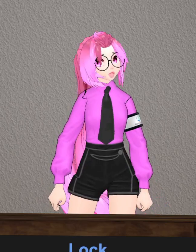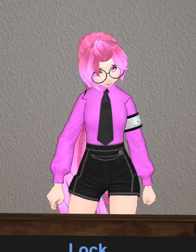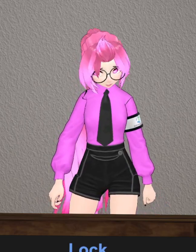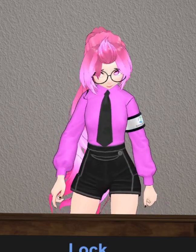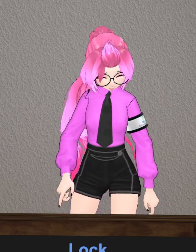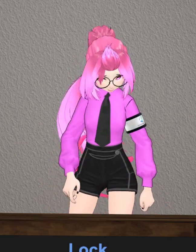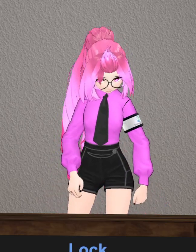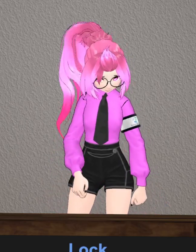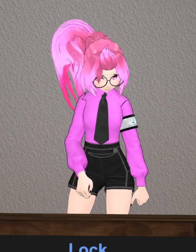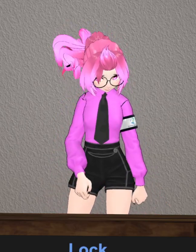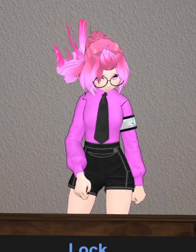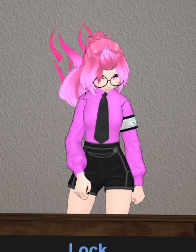Awesome.